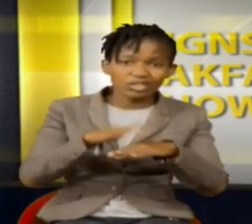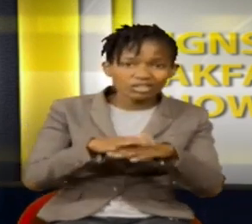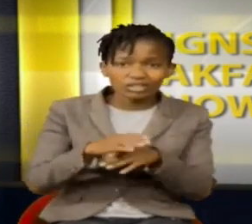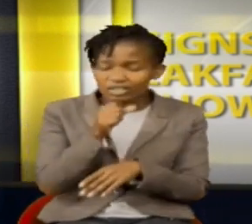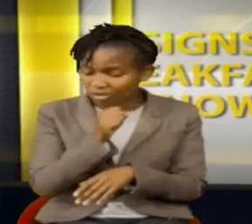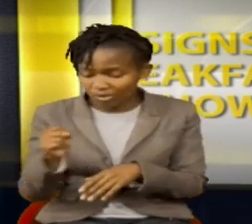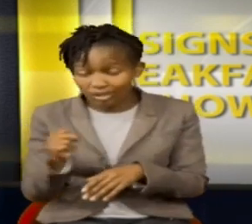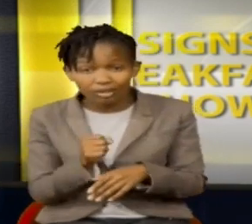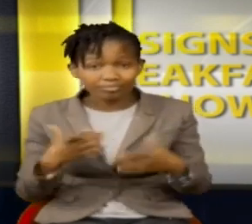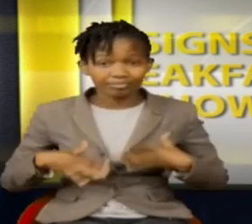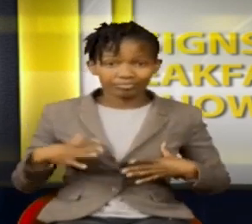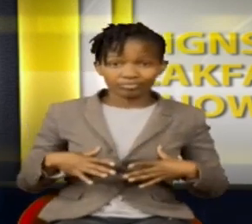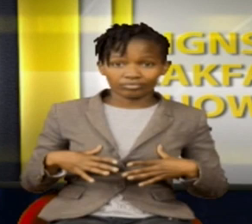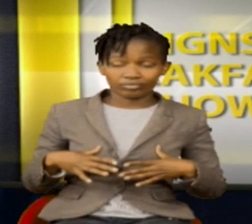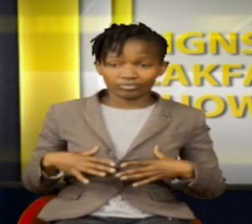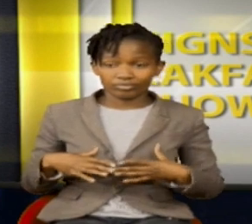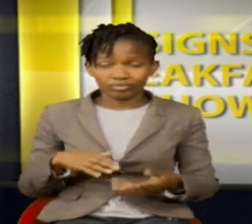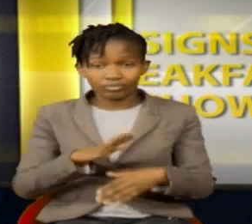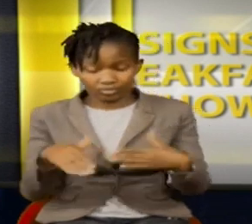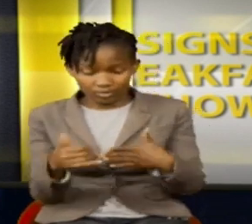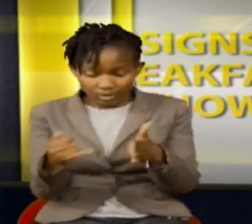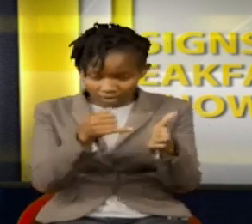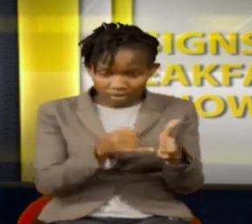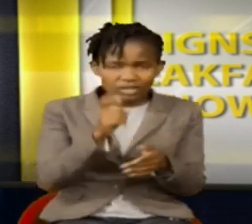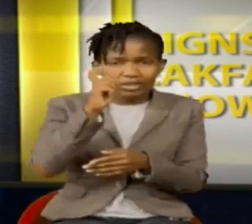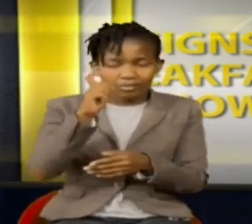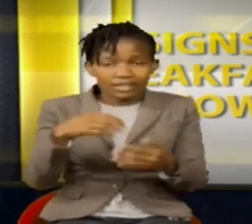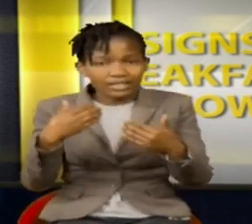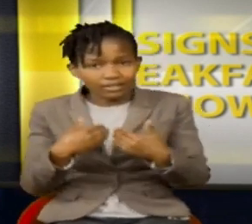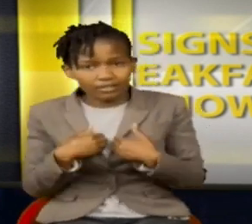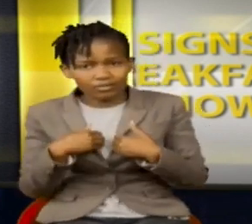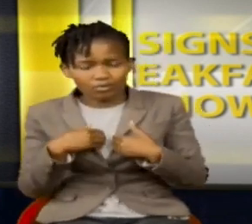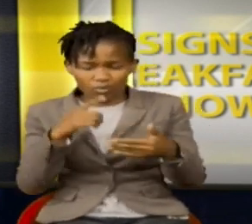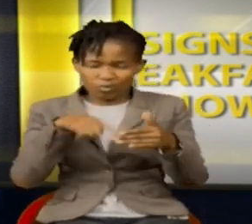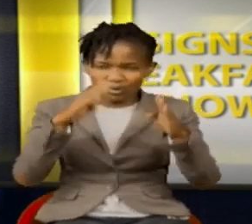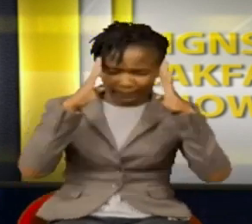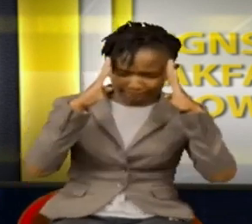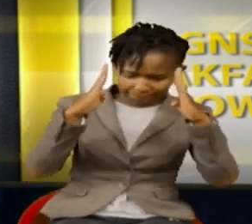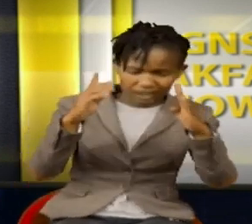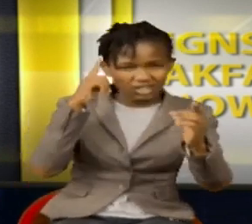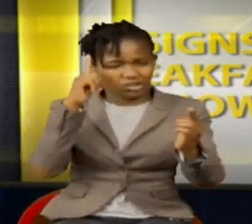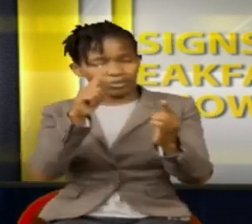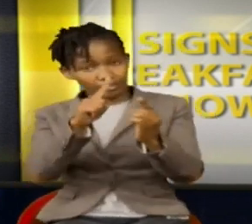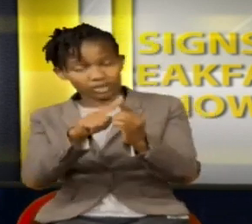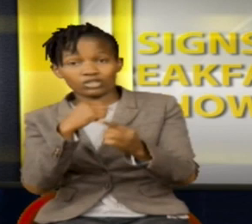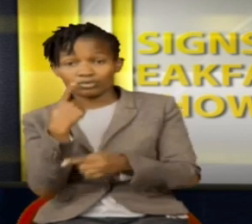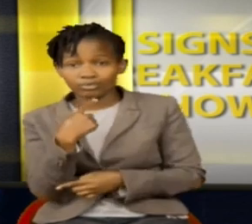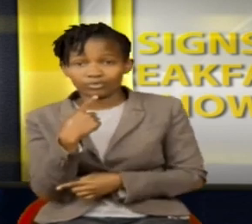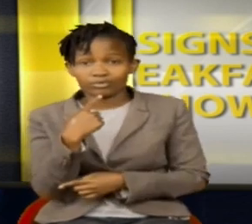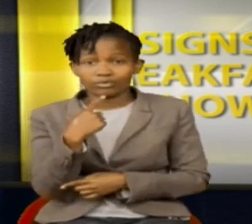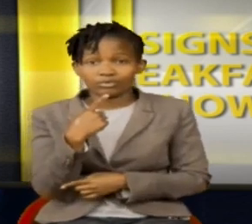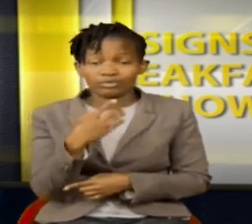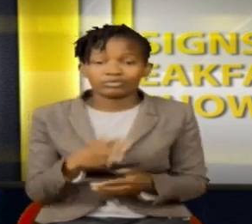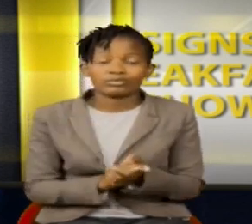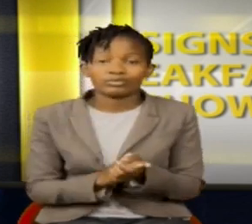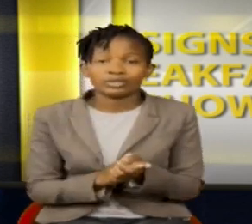with every initiative or every campaign or every product you put out there, you must have a core target audience. So core target audience versus you, because that's our